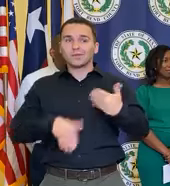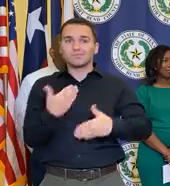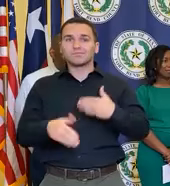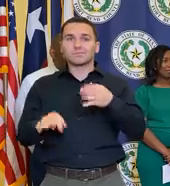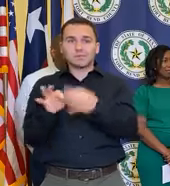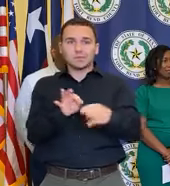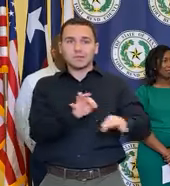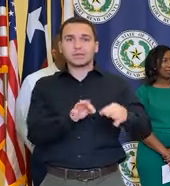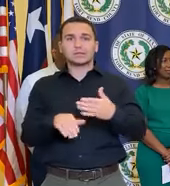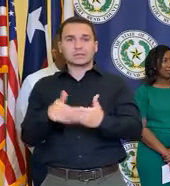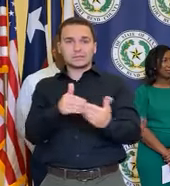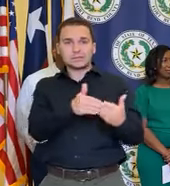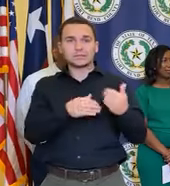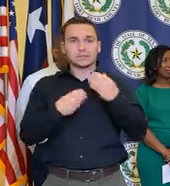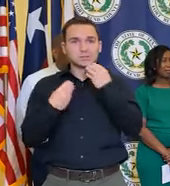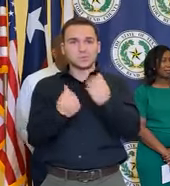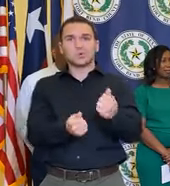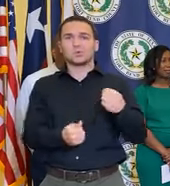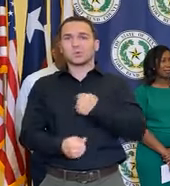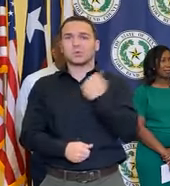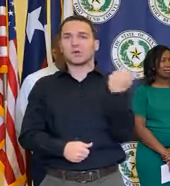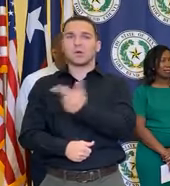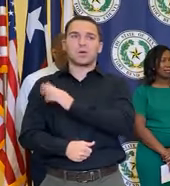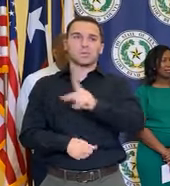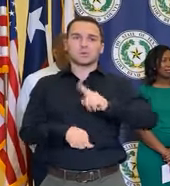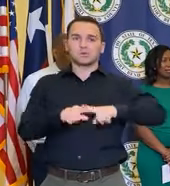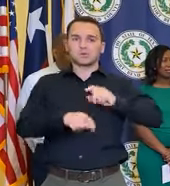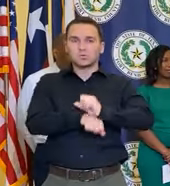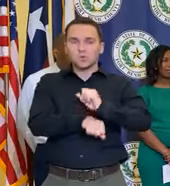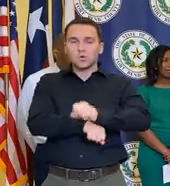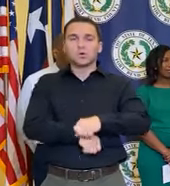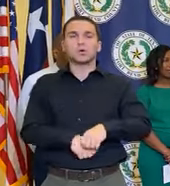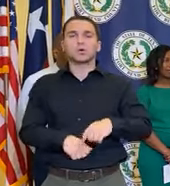and easy so that we all can get back to work. And we wanted